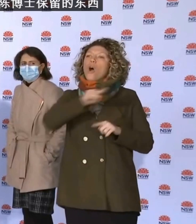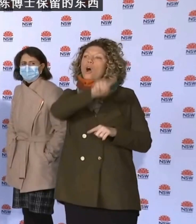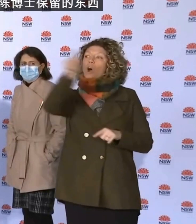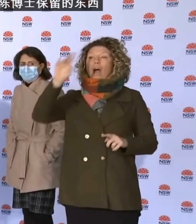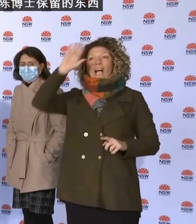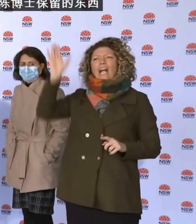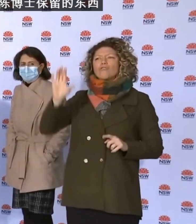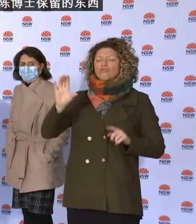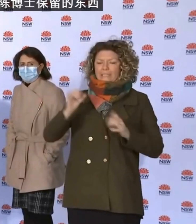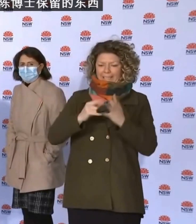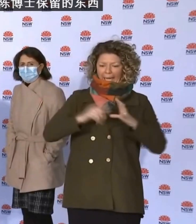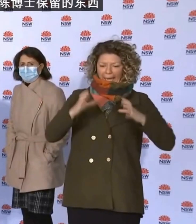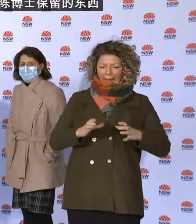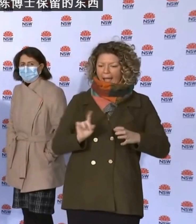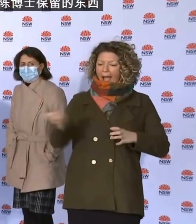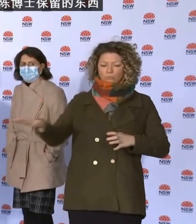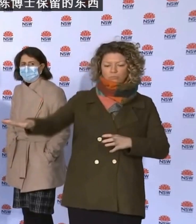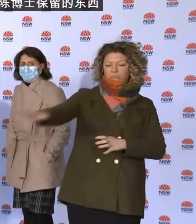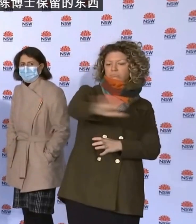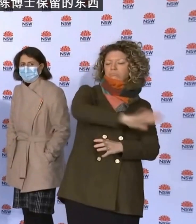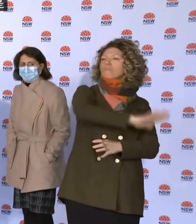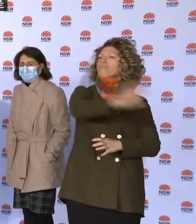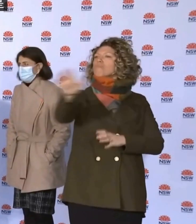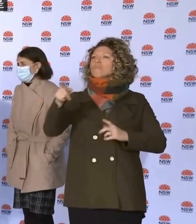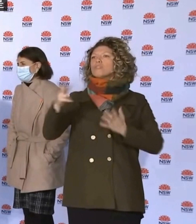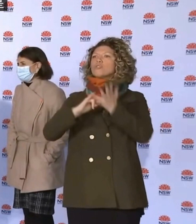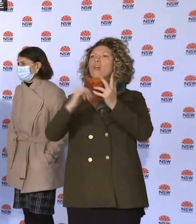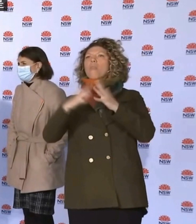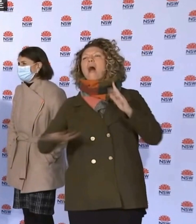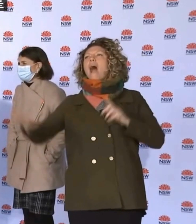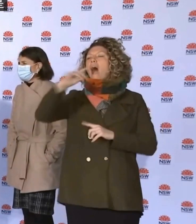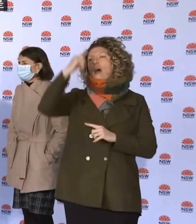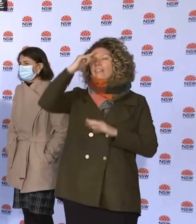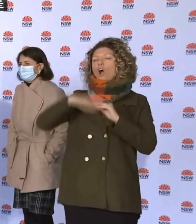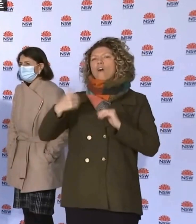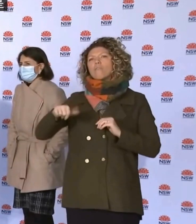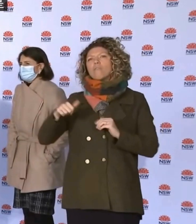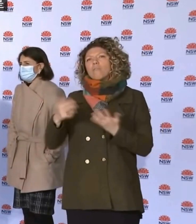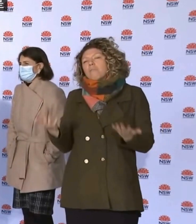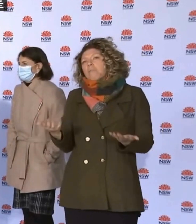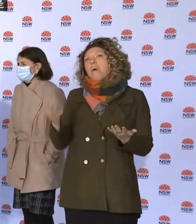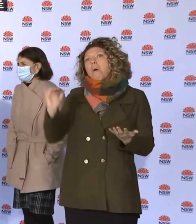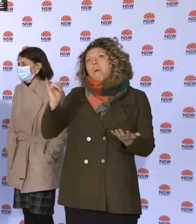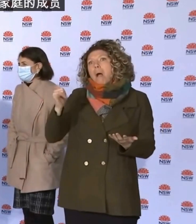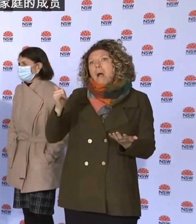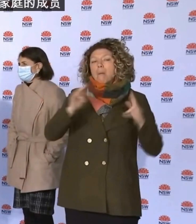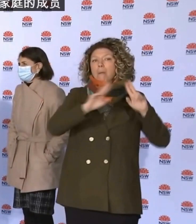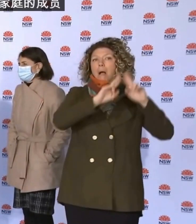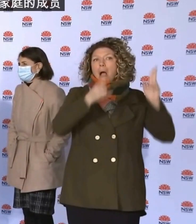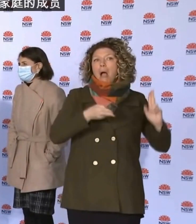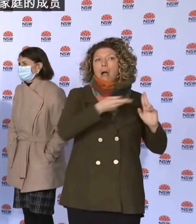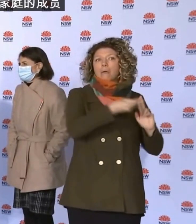allow your staff to work from home, to again minimise what Dr. Chant keeps highlighting, that transmission within the household is